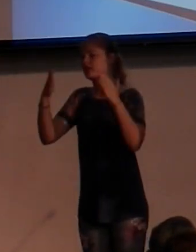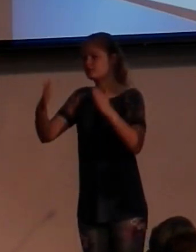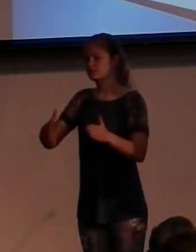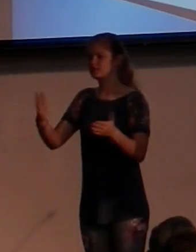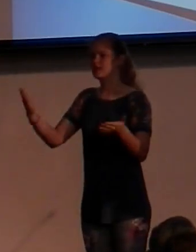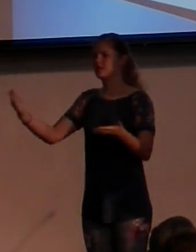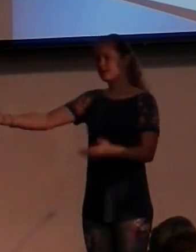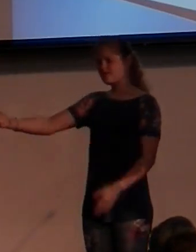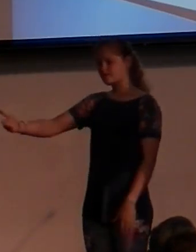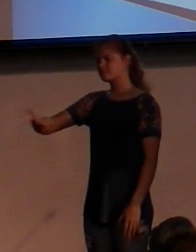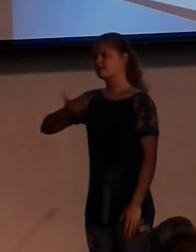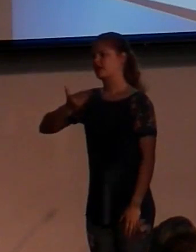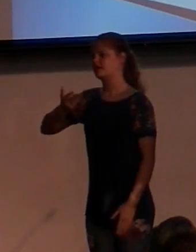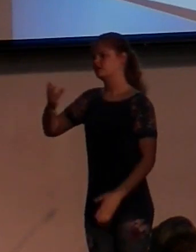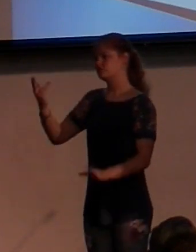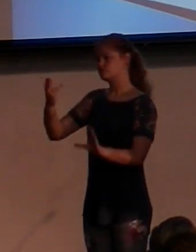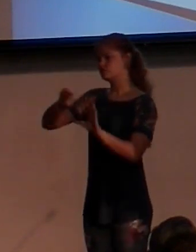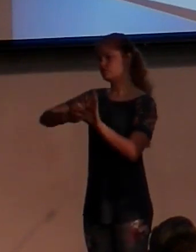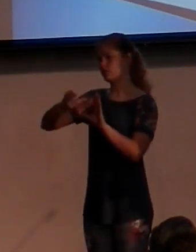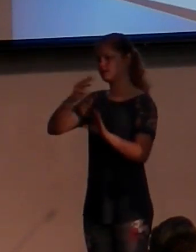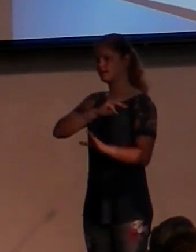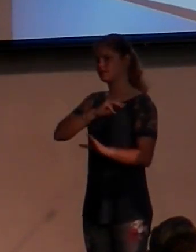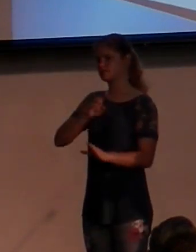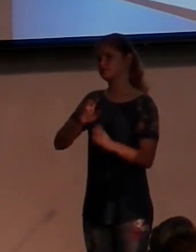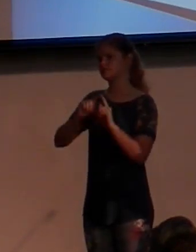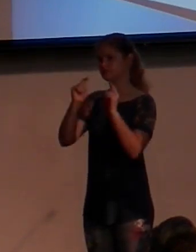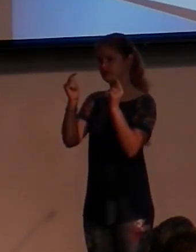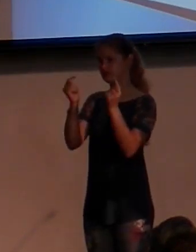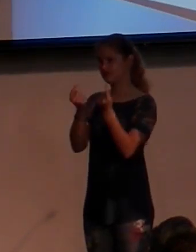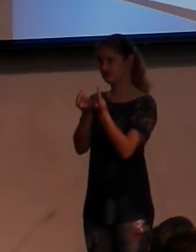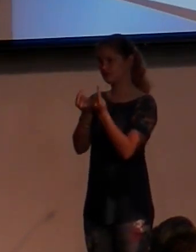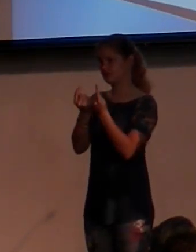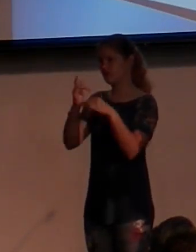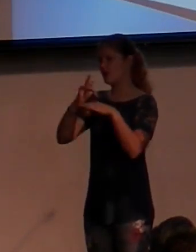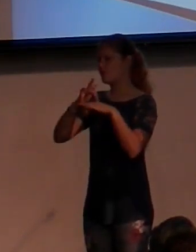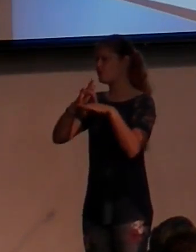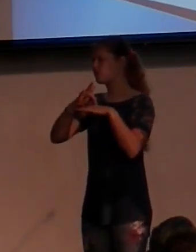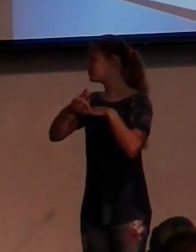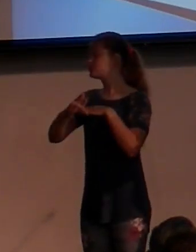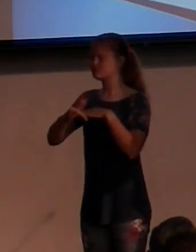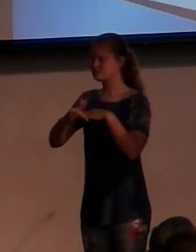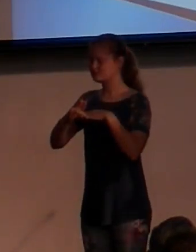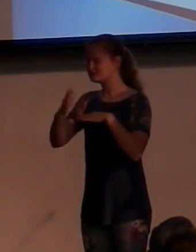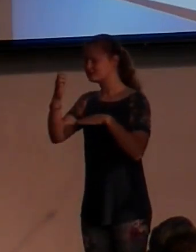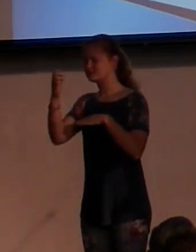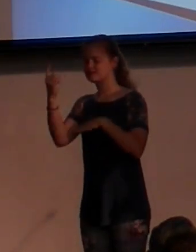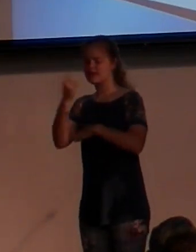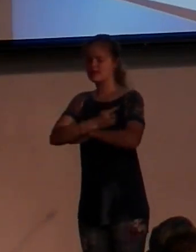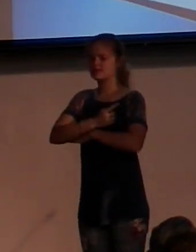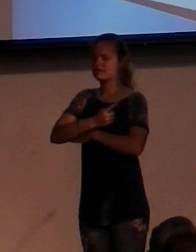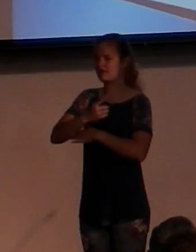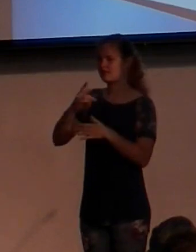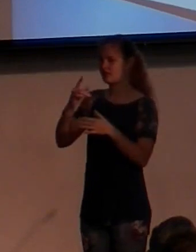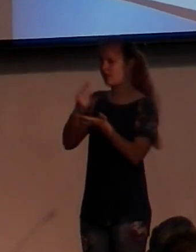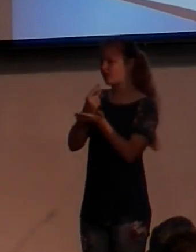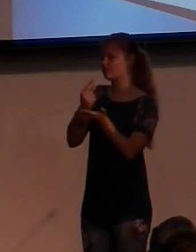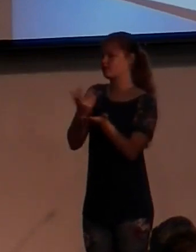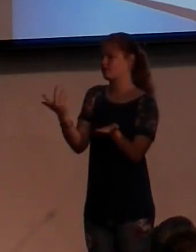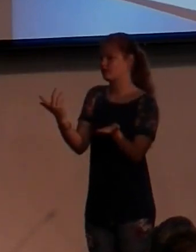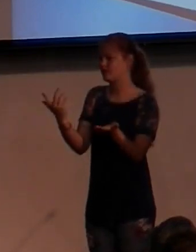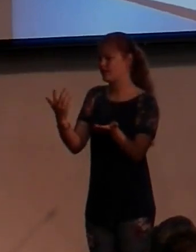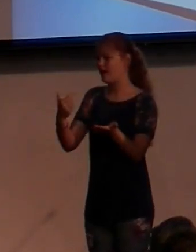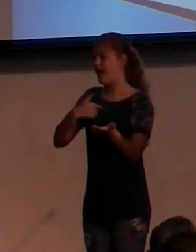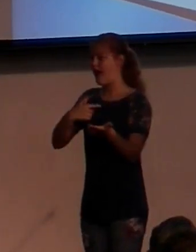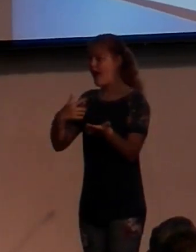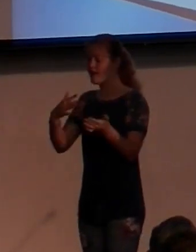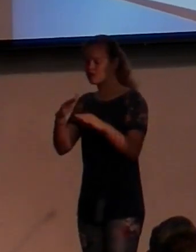mission team. This goes way back in the earliest days of the gospel. Isn't that a cool story? And that was kind of what I would call the very first